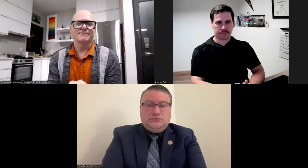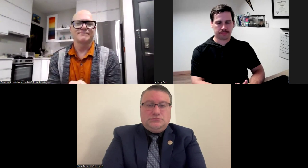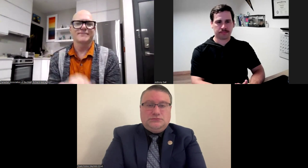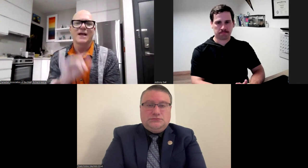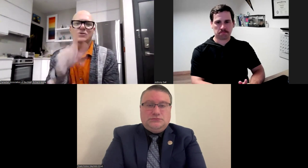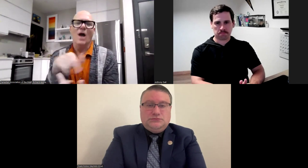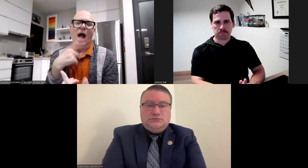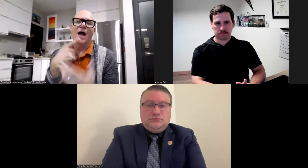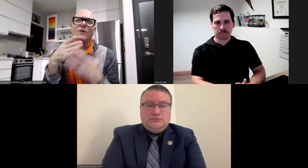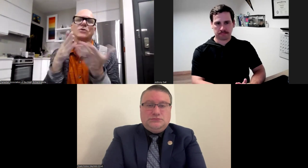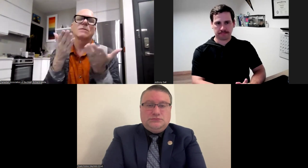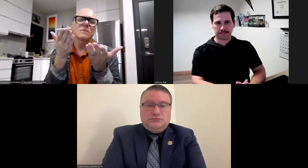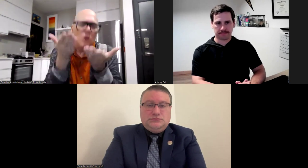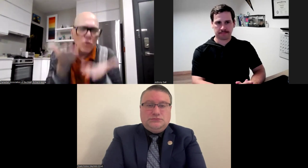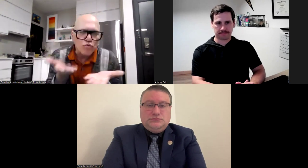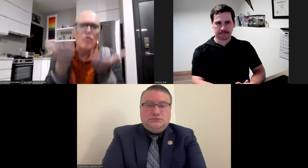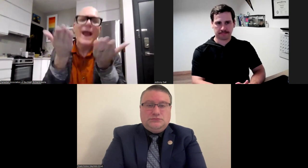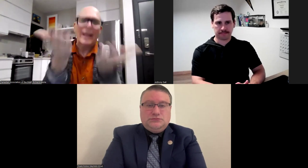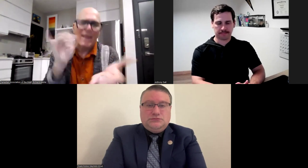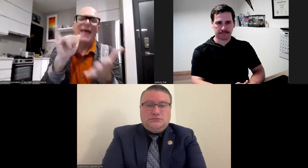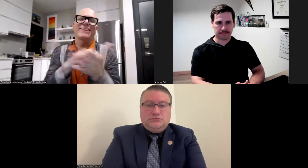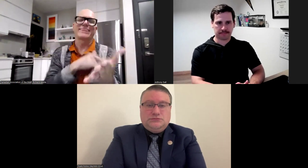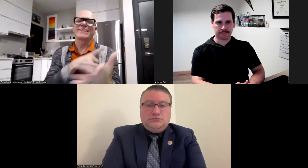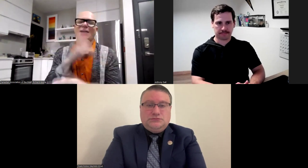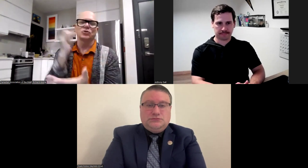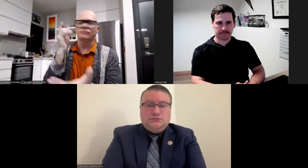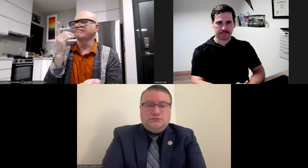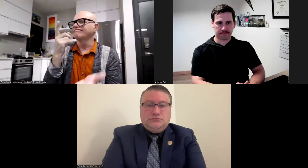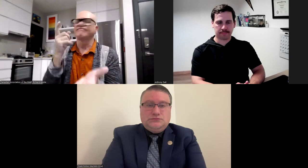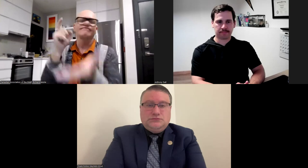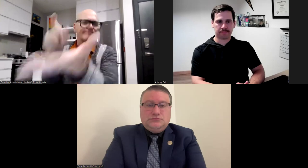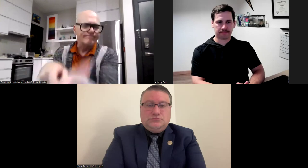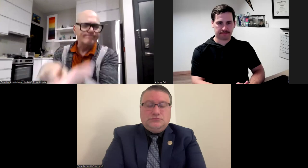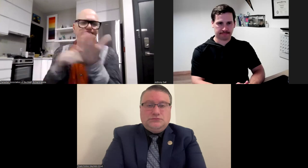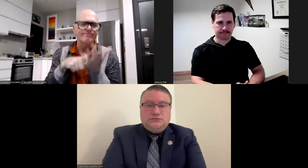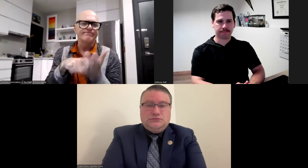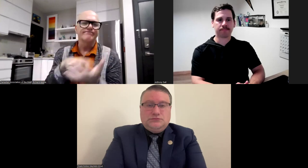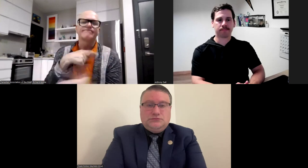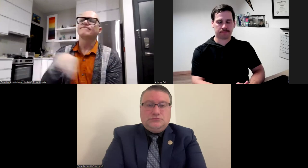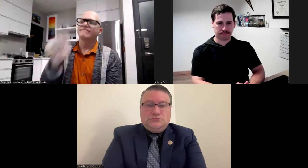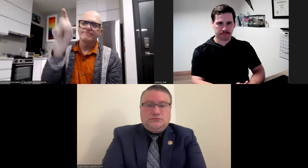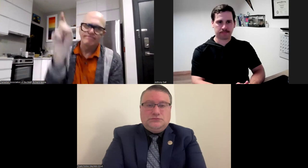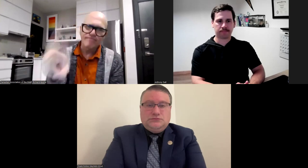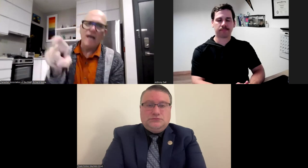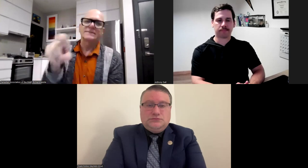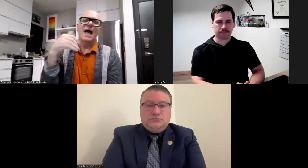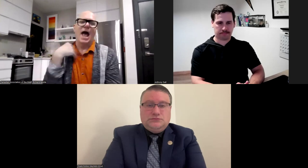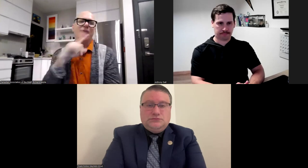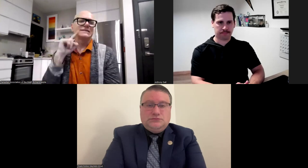those conversations. It doesn't happen overnight. Unfortunately, there's no real answer, but to start raising this as an issue so that those people